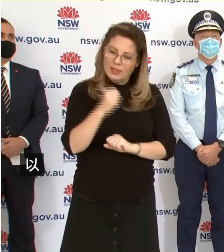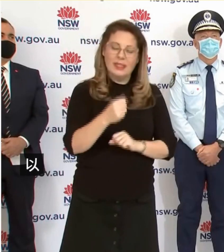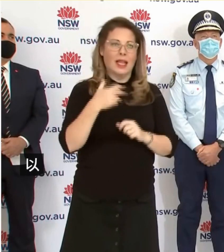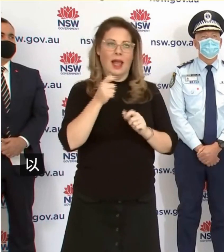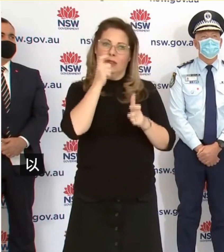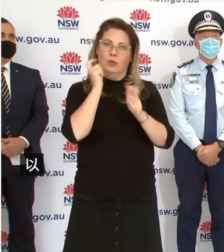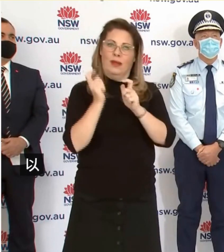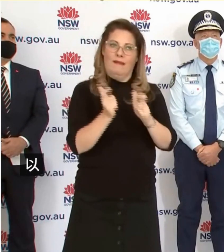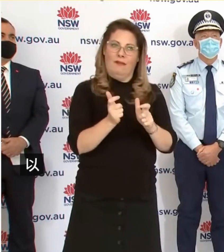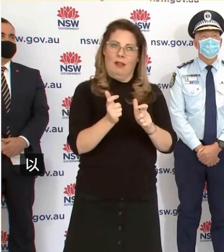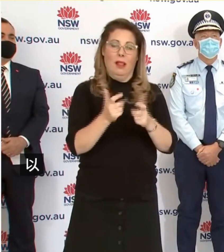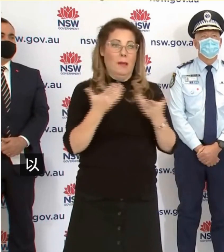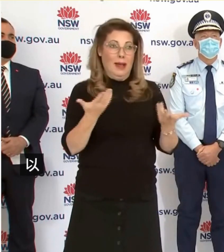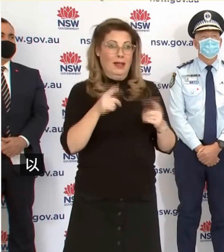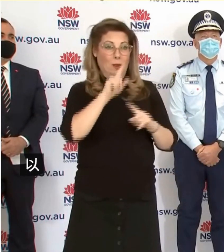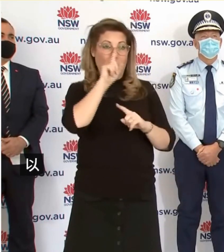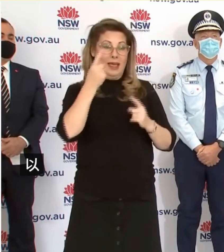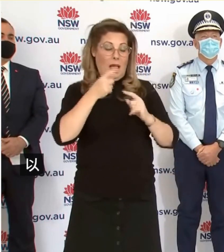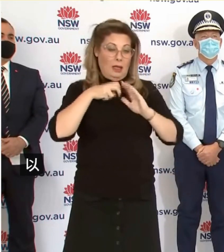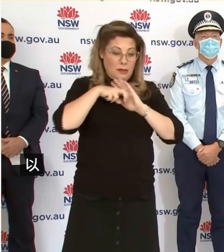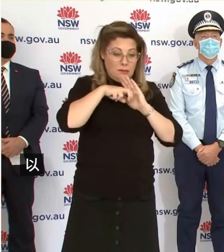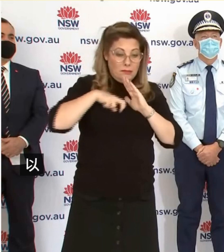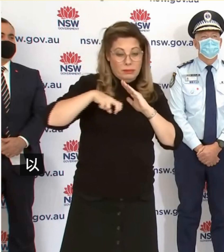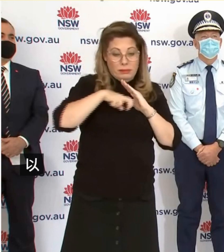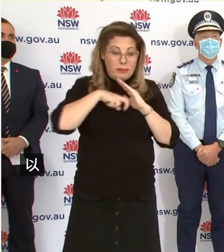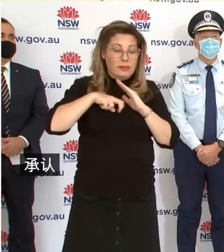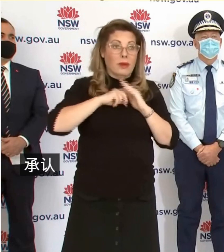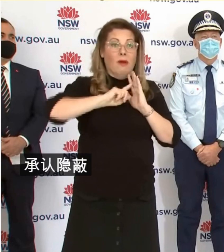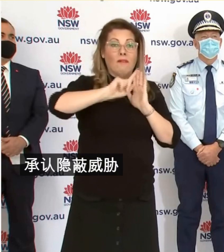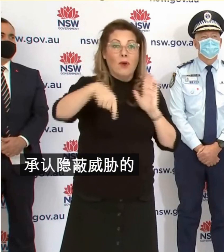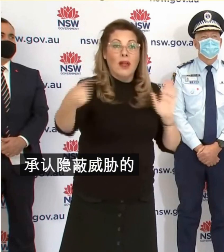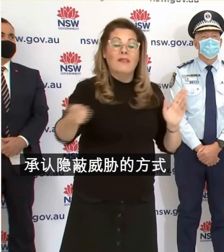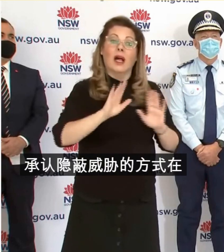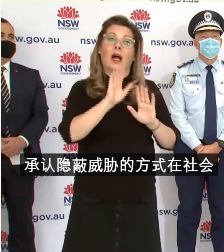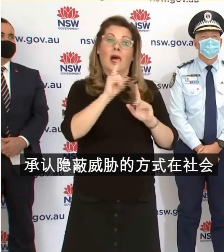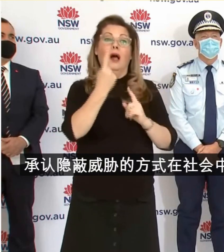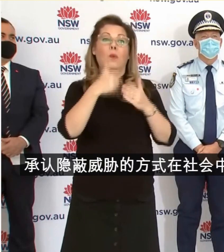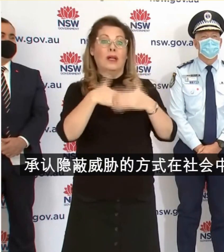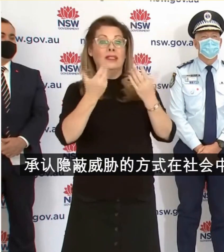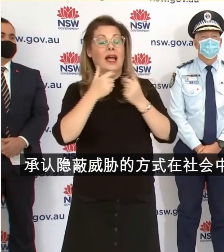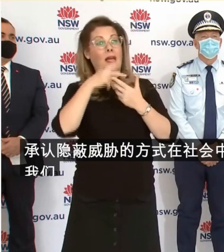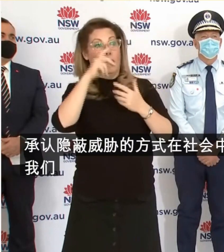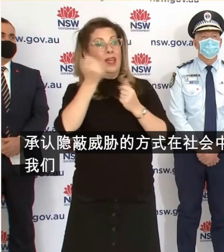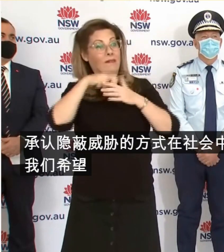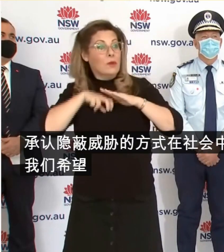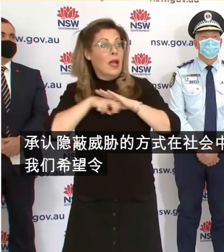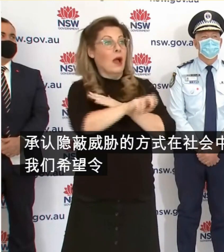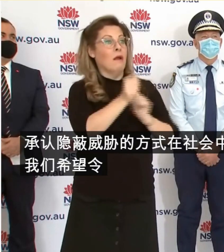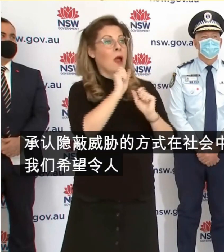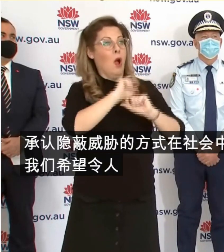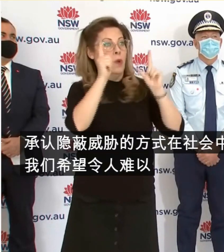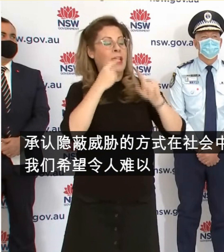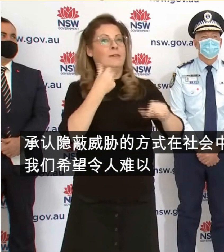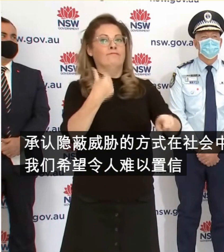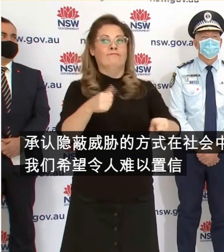to move around in society in a way acknowledging the threat of COVID. But we will